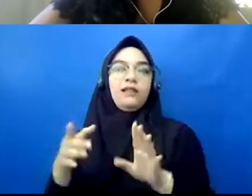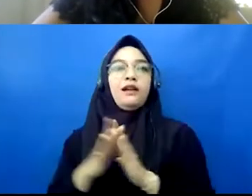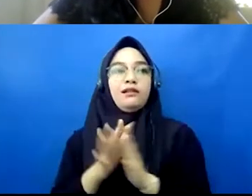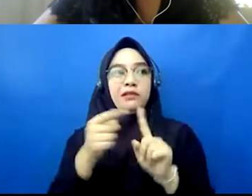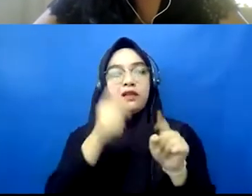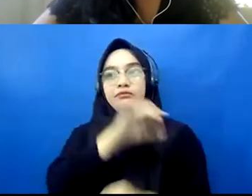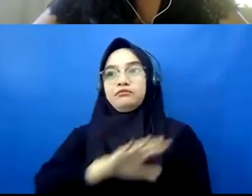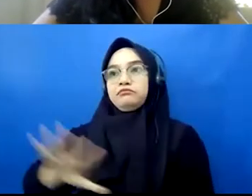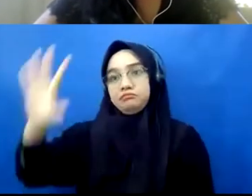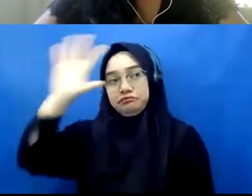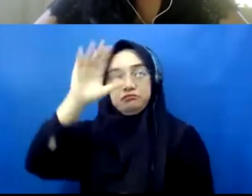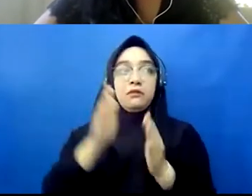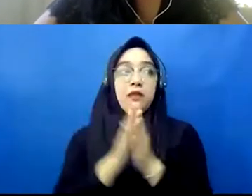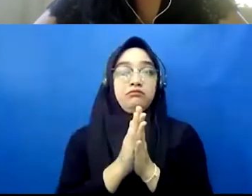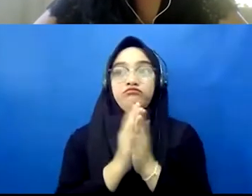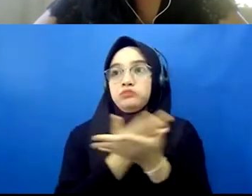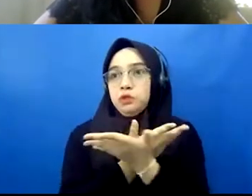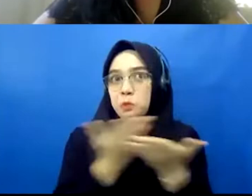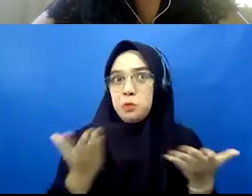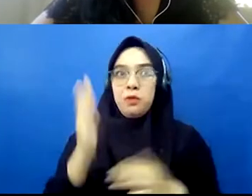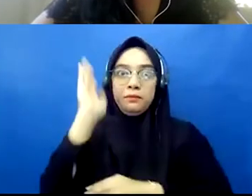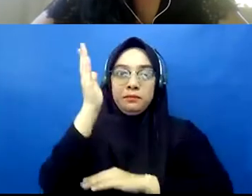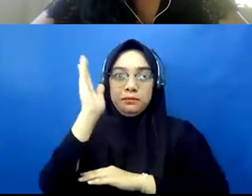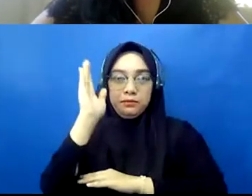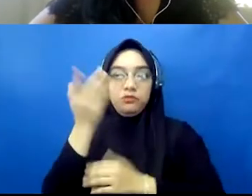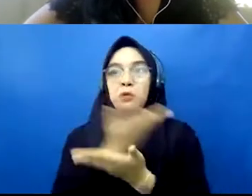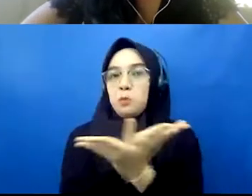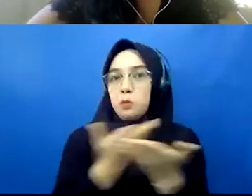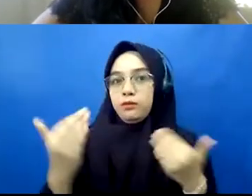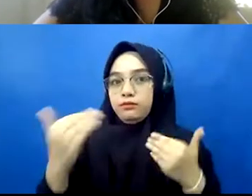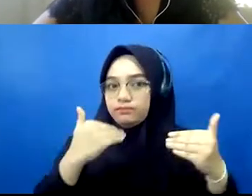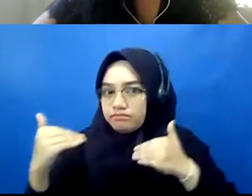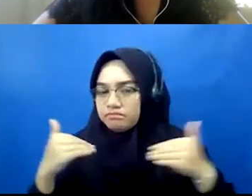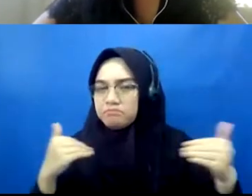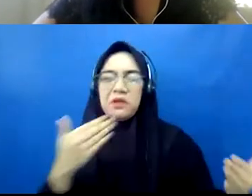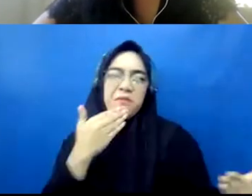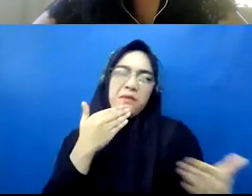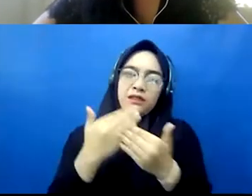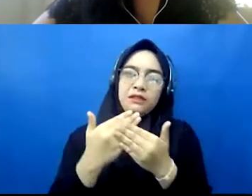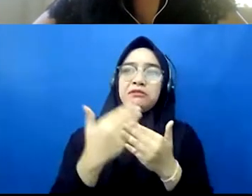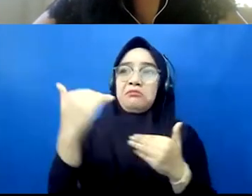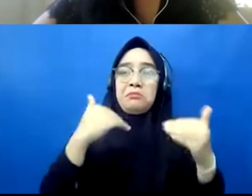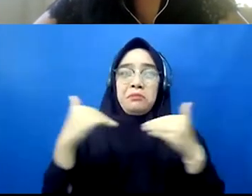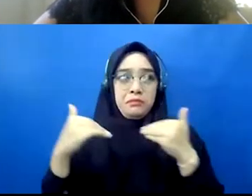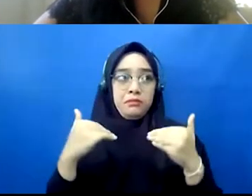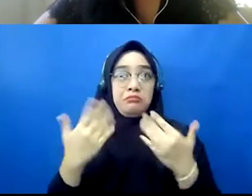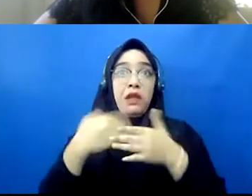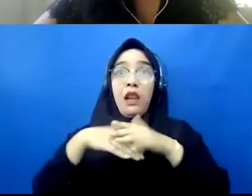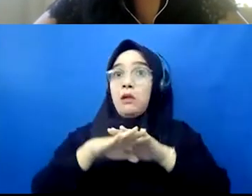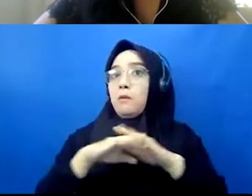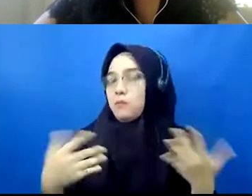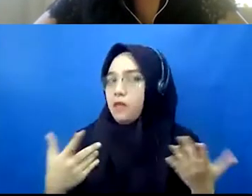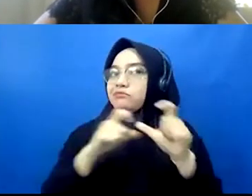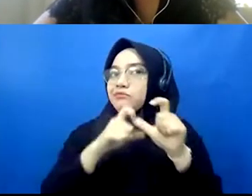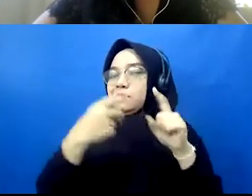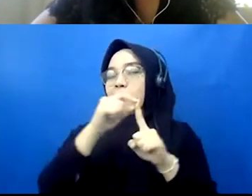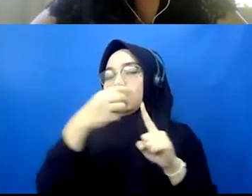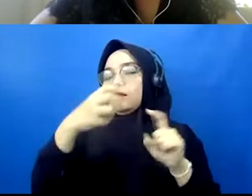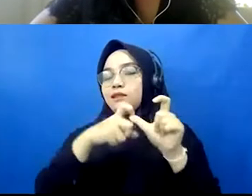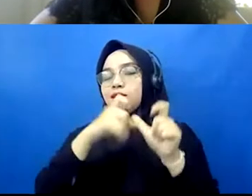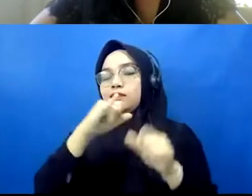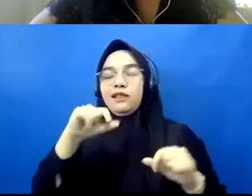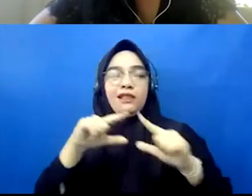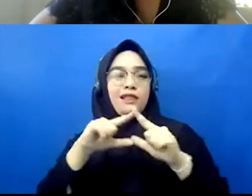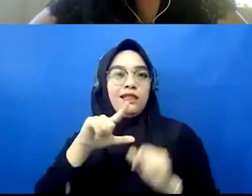and all our participants. Thank you for joining us in this special episode of ESI,